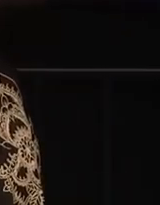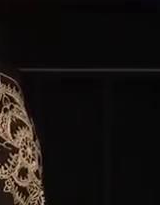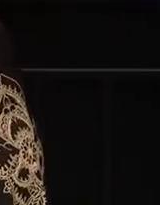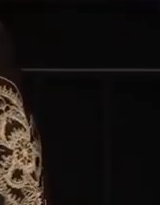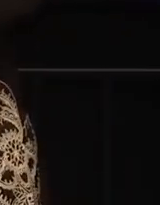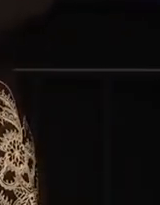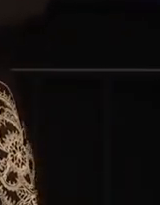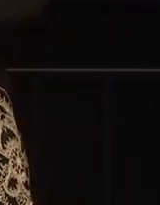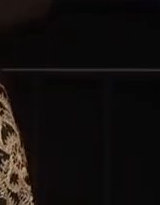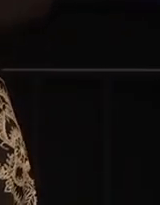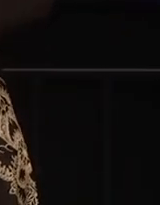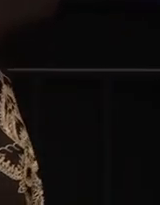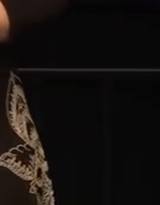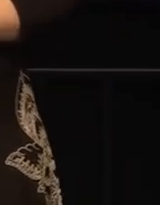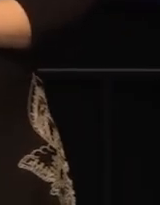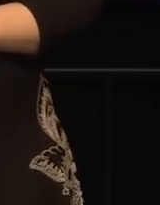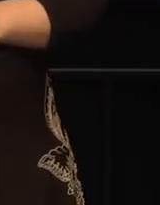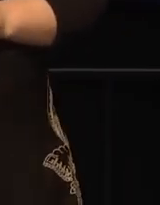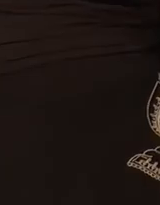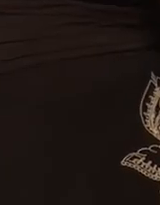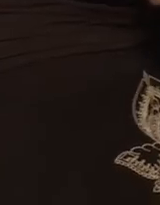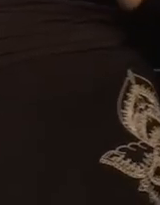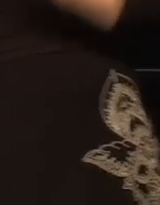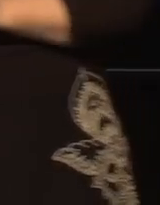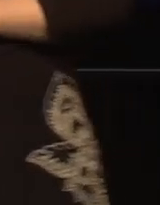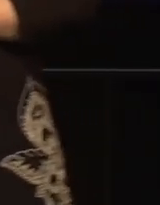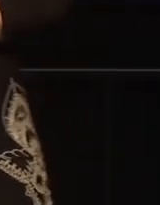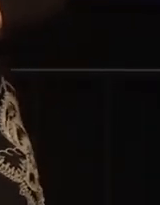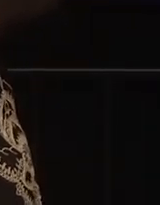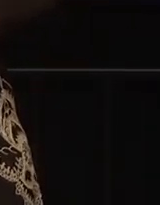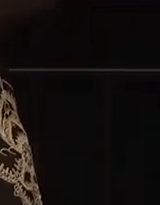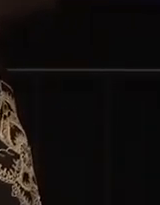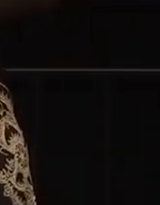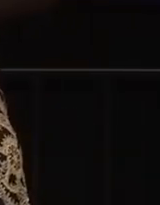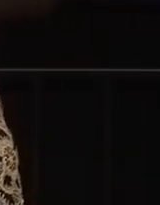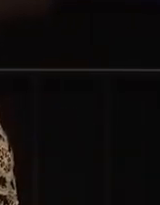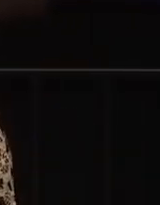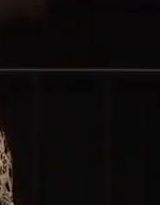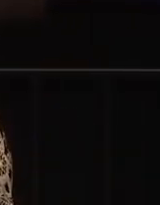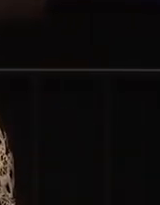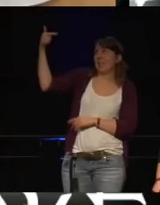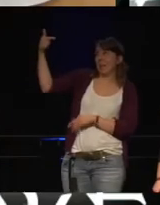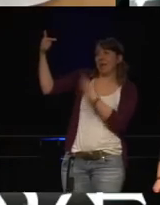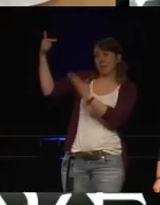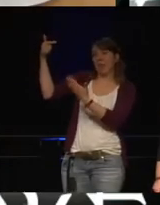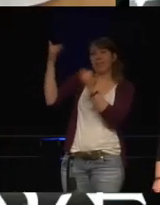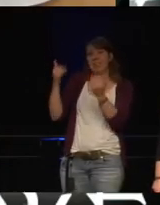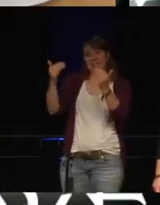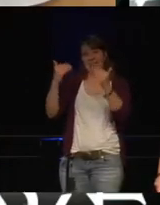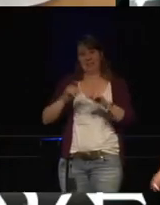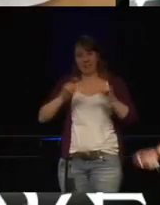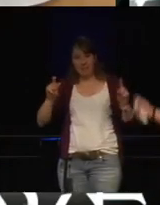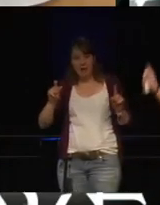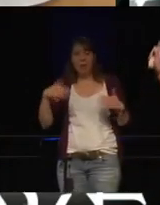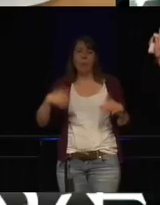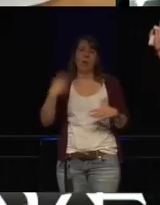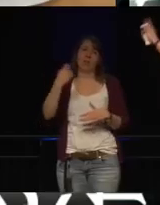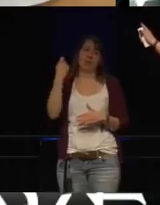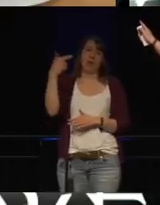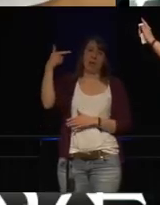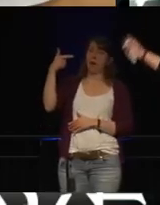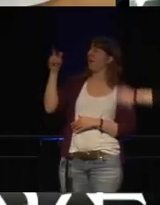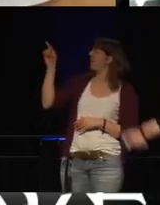And it was a very cheap camera, by the way. She bought it in a supermarket, but we don't know the name of the